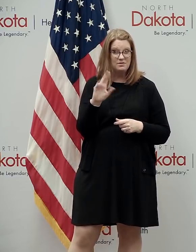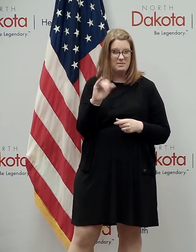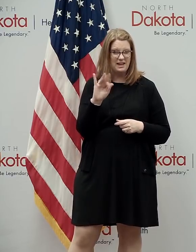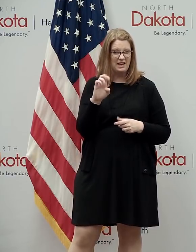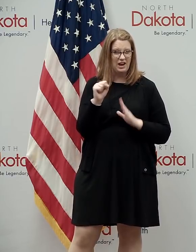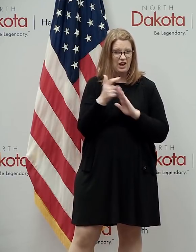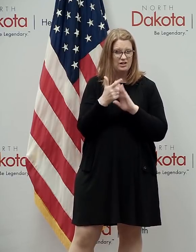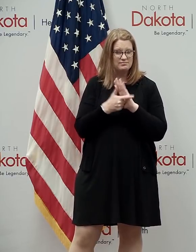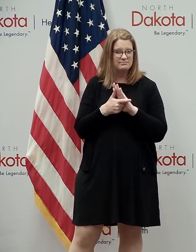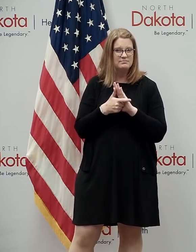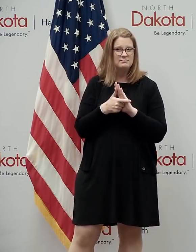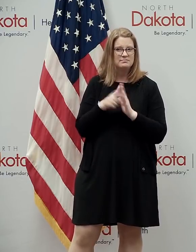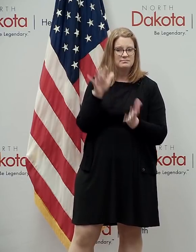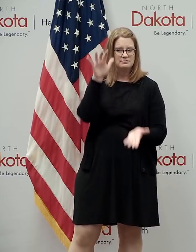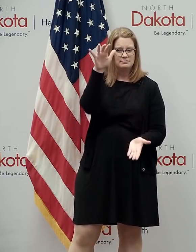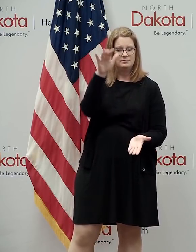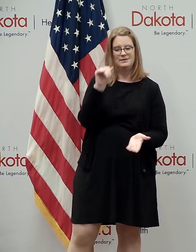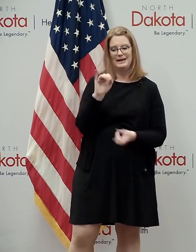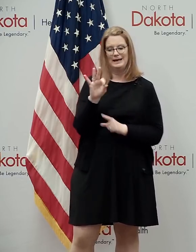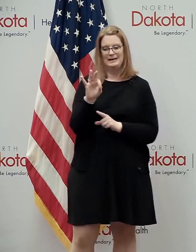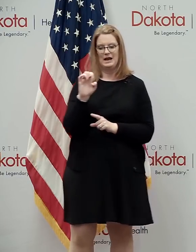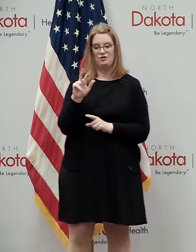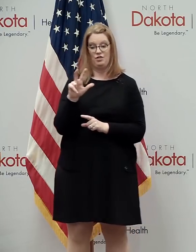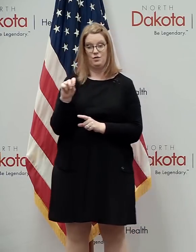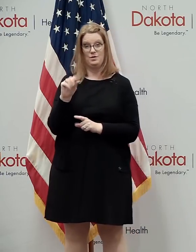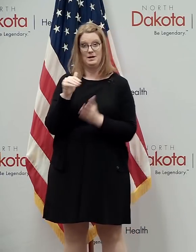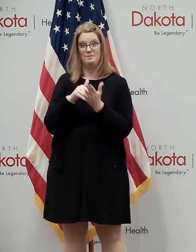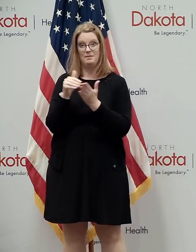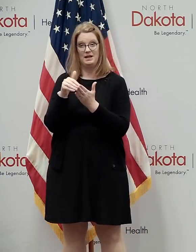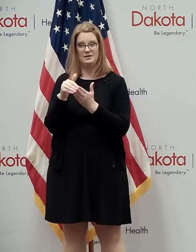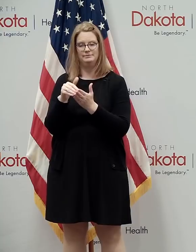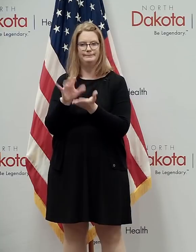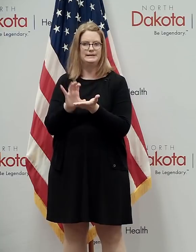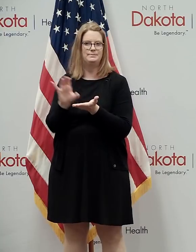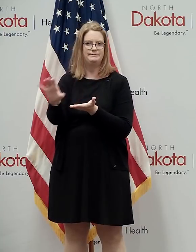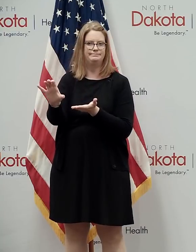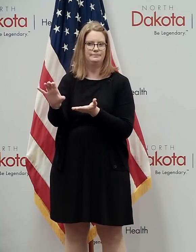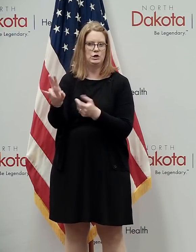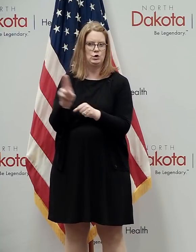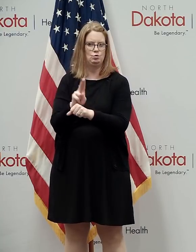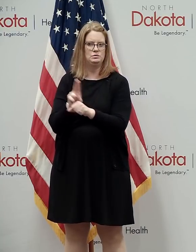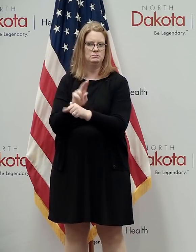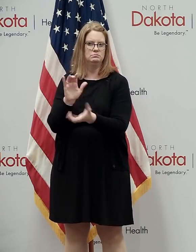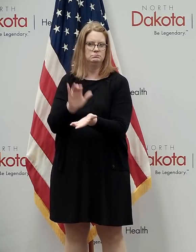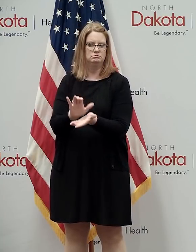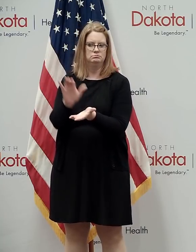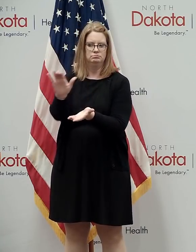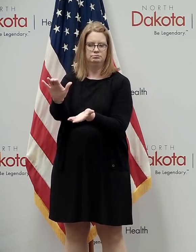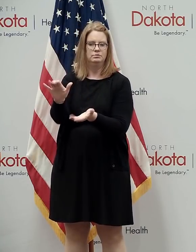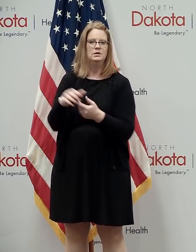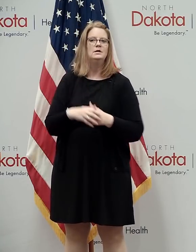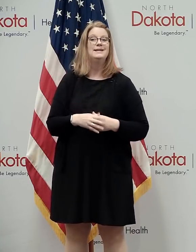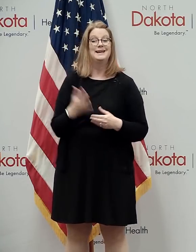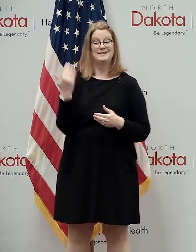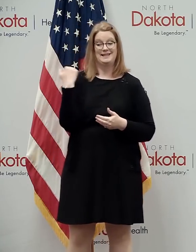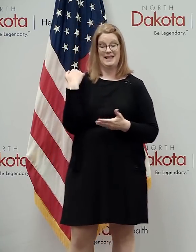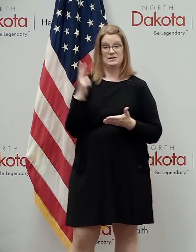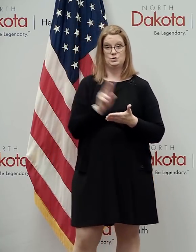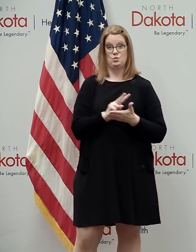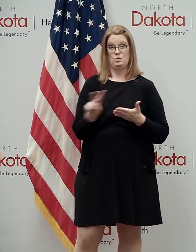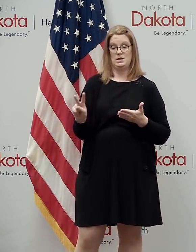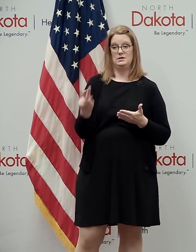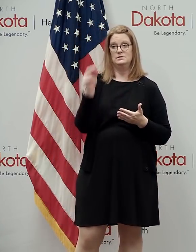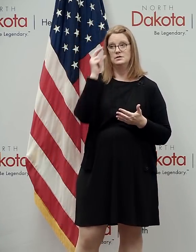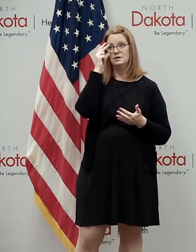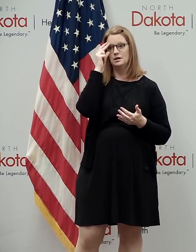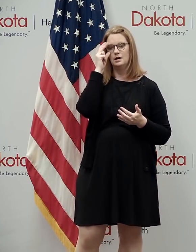Relief Fund, $930 million of that has already been allocated. And just in the last 2 weeks, since